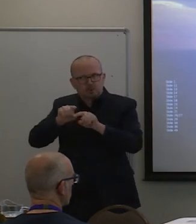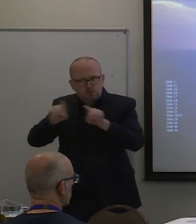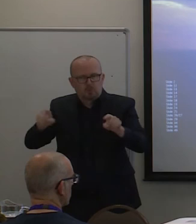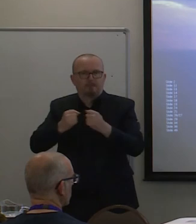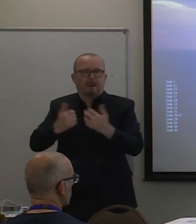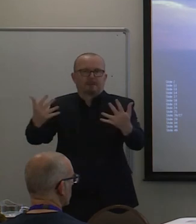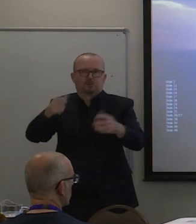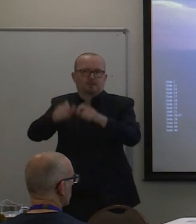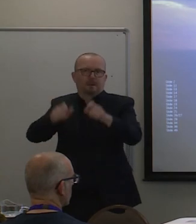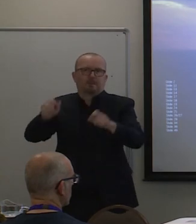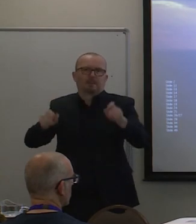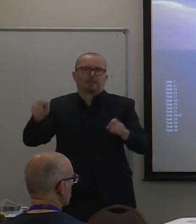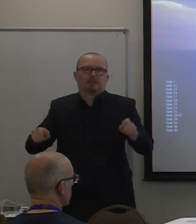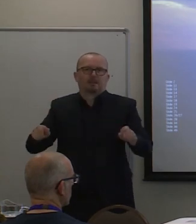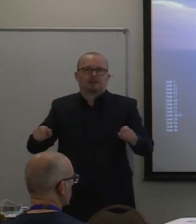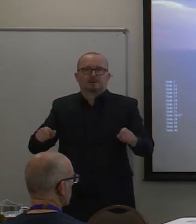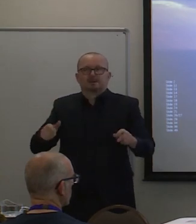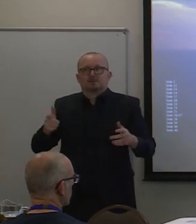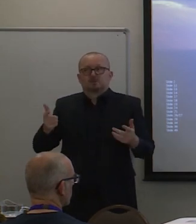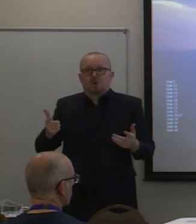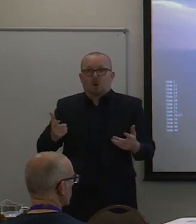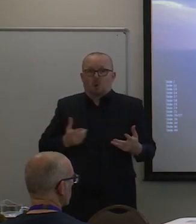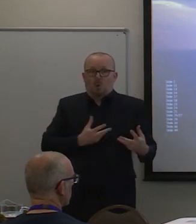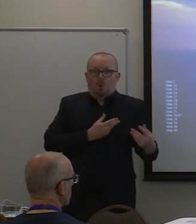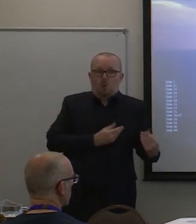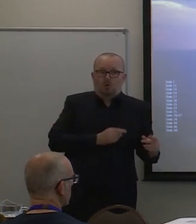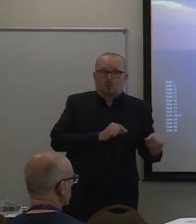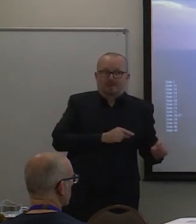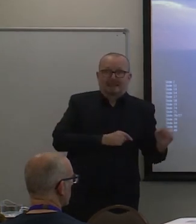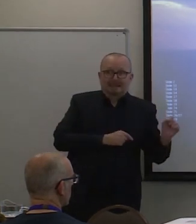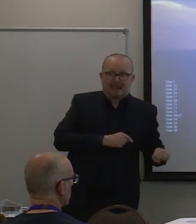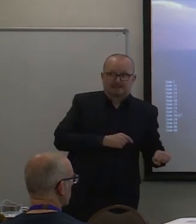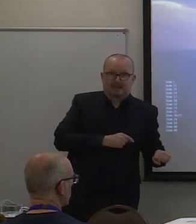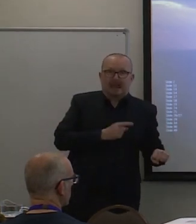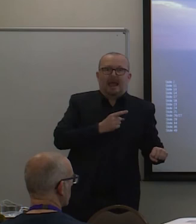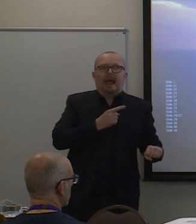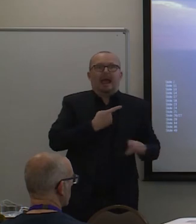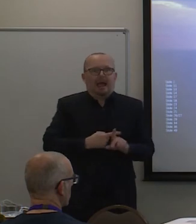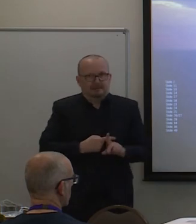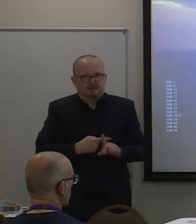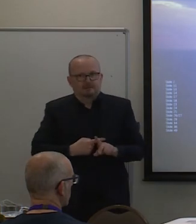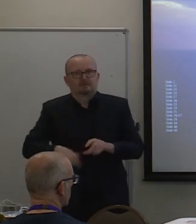think. So yes, and is the answer to that. All right, thank you.